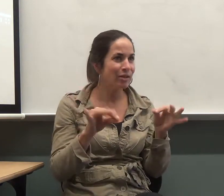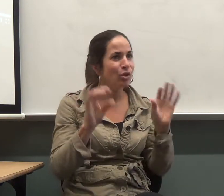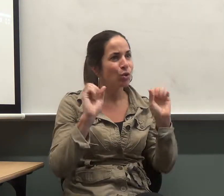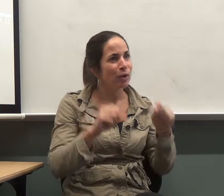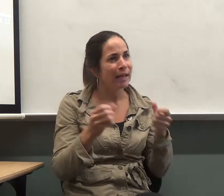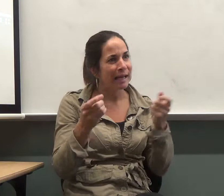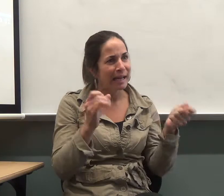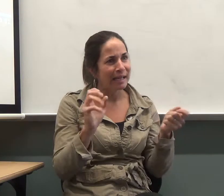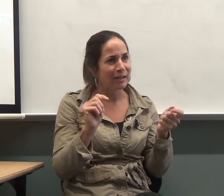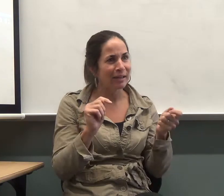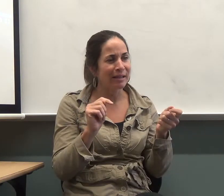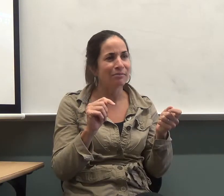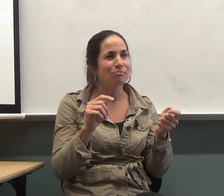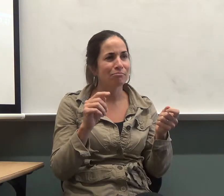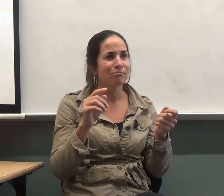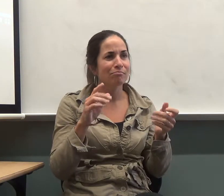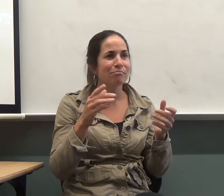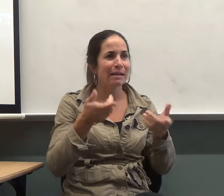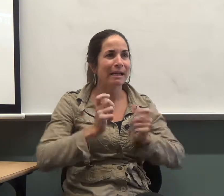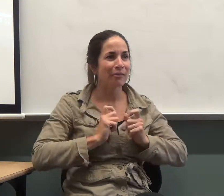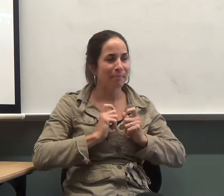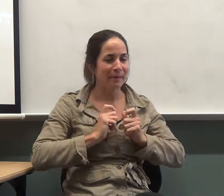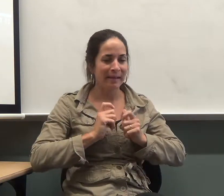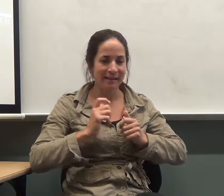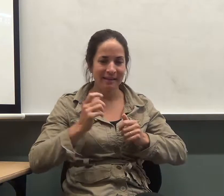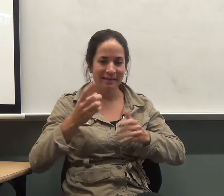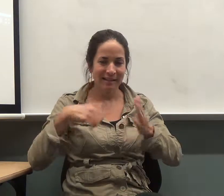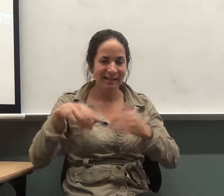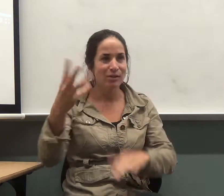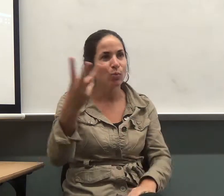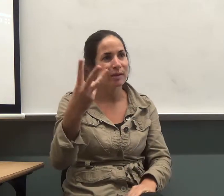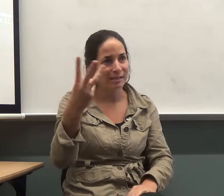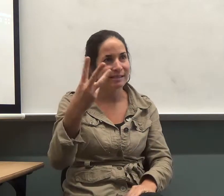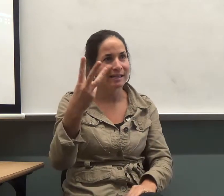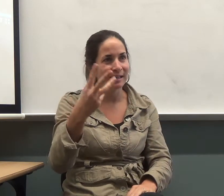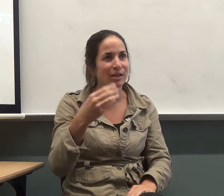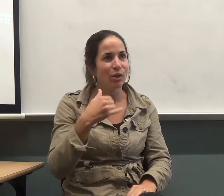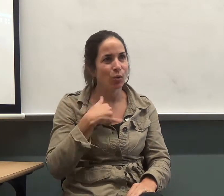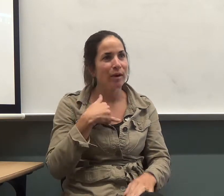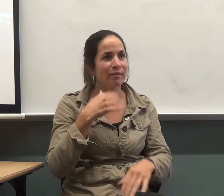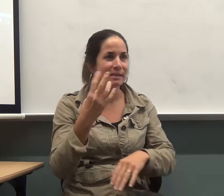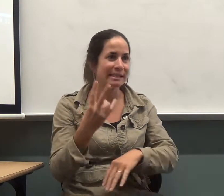now that I'll see you. 7 or I might something. come instinctively on Monday, who knows? I'll see you on Wednesday.